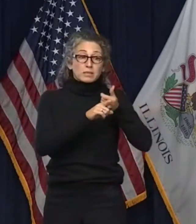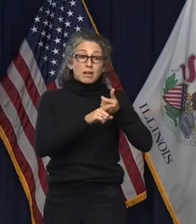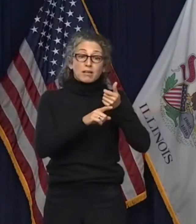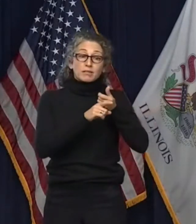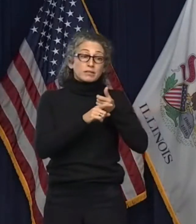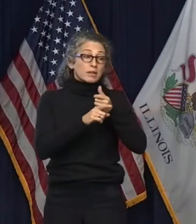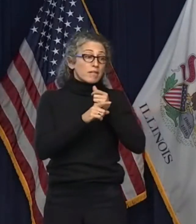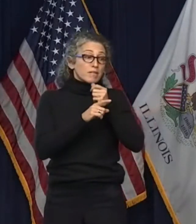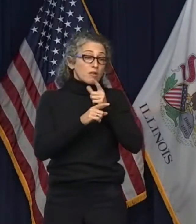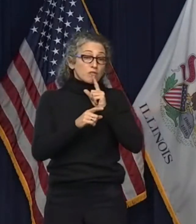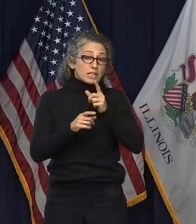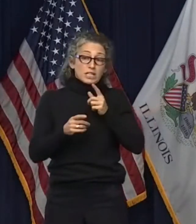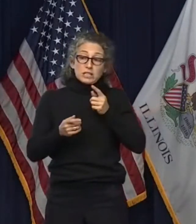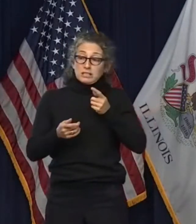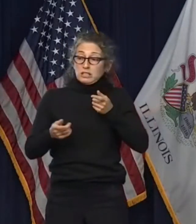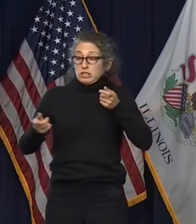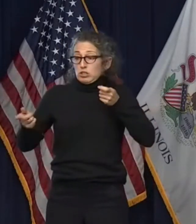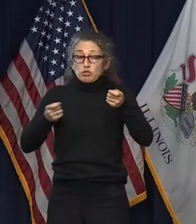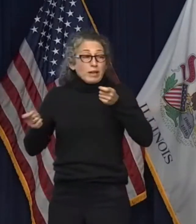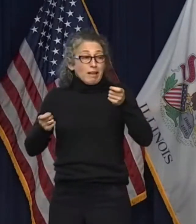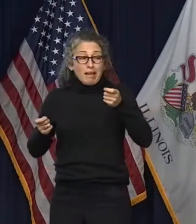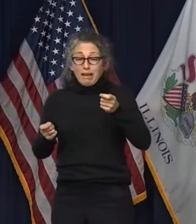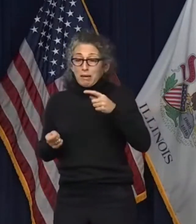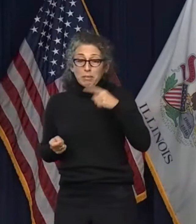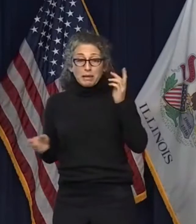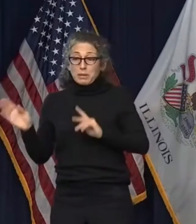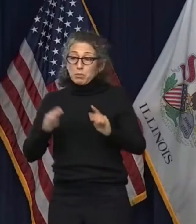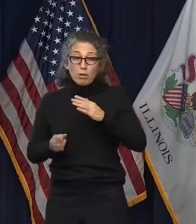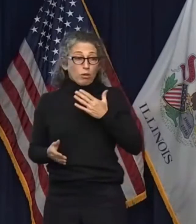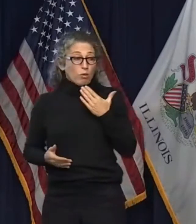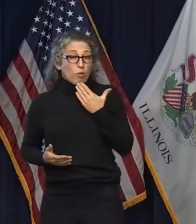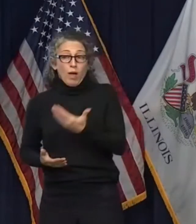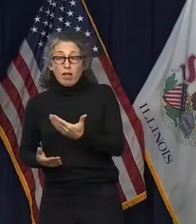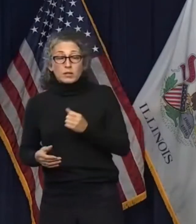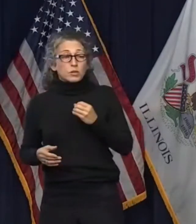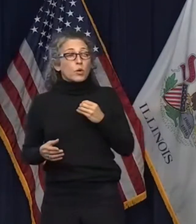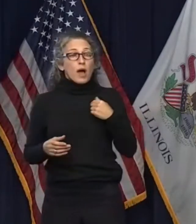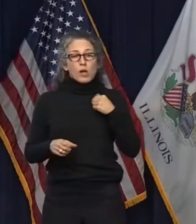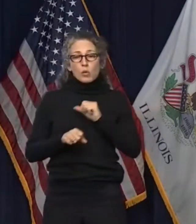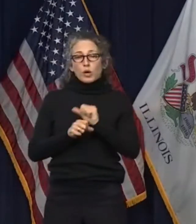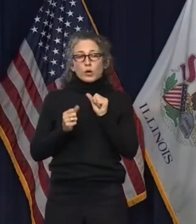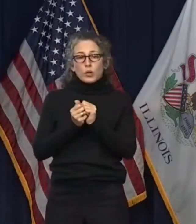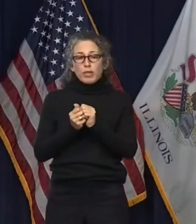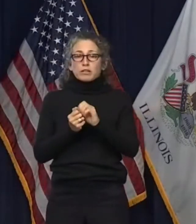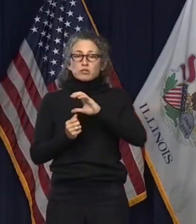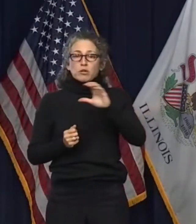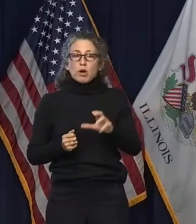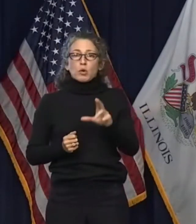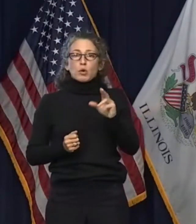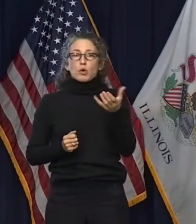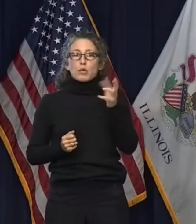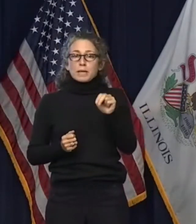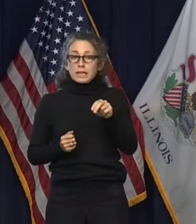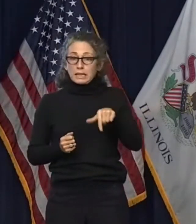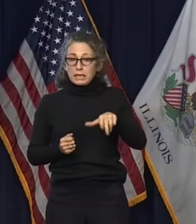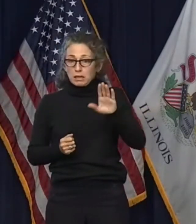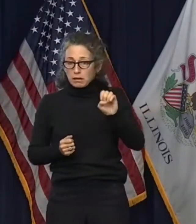by Black people specifically. And so there's a lot of work that's going to be done. I'll be working with the Chicago Urban League. I'll be working with